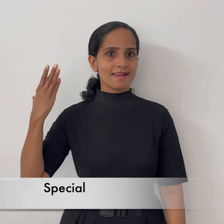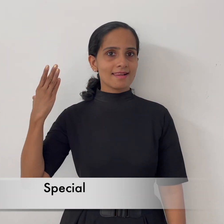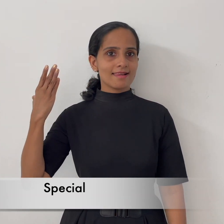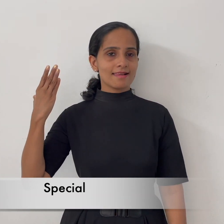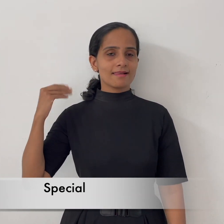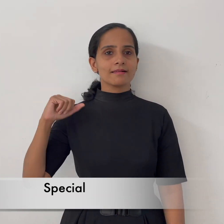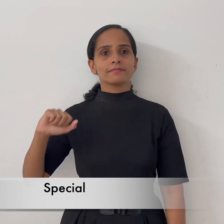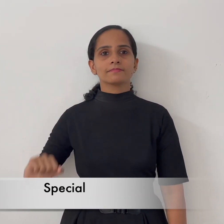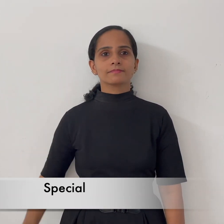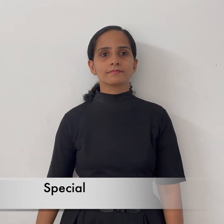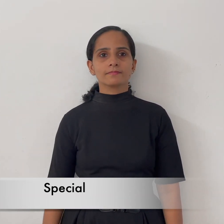Special.